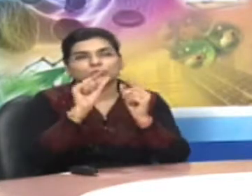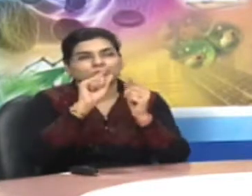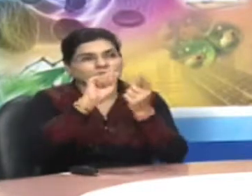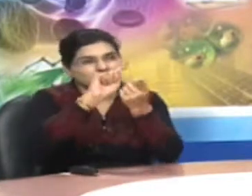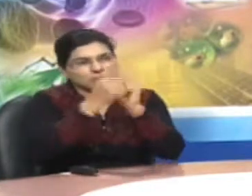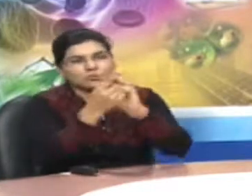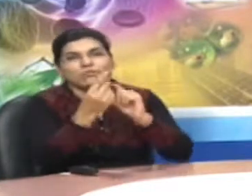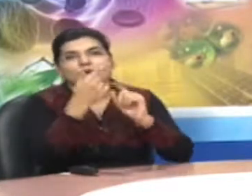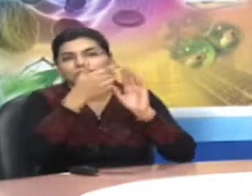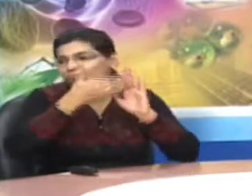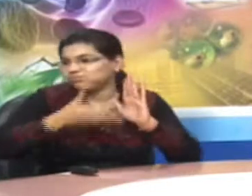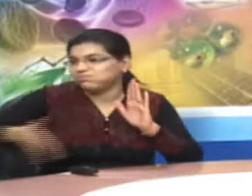helpful.